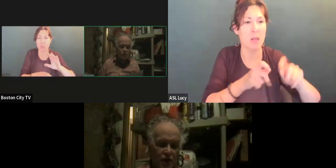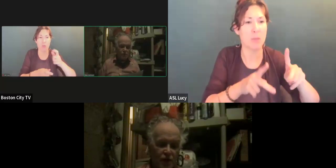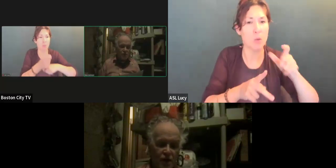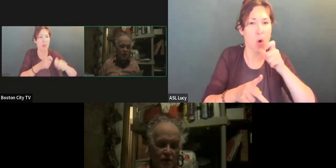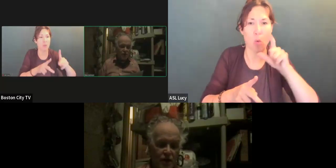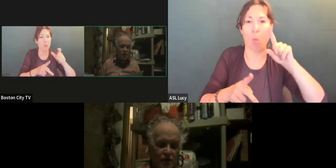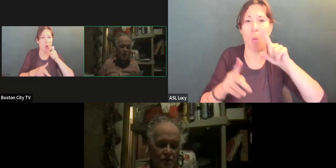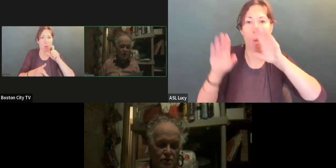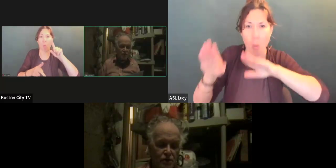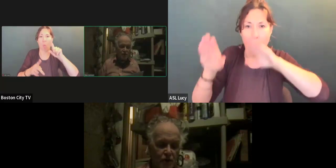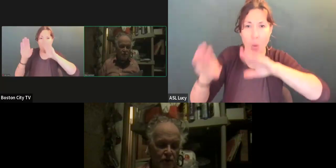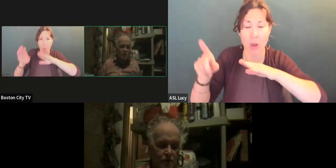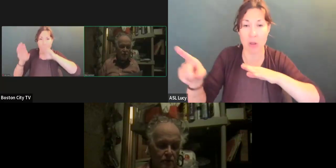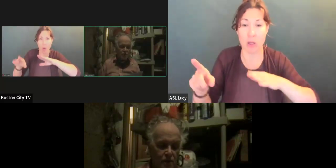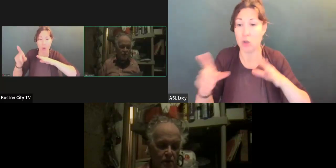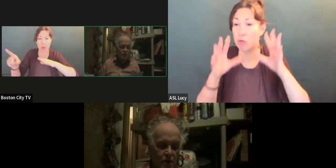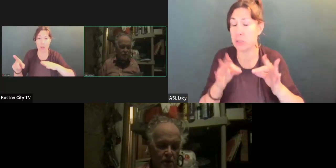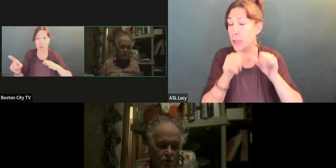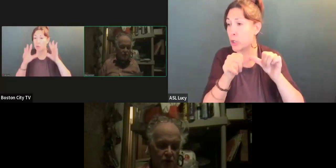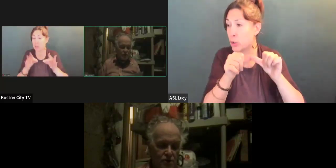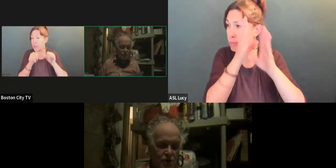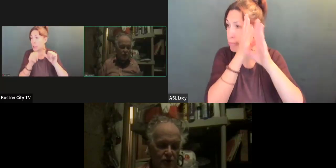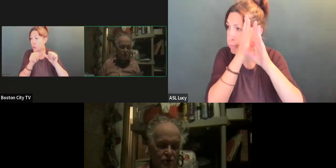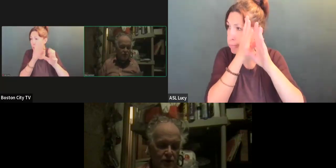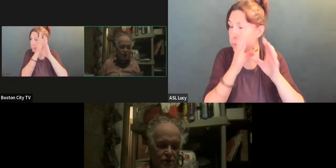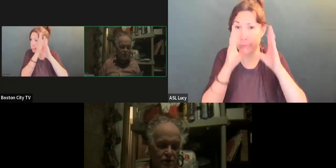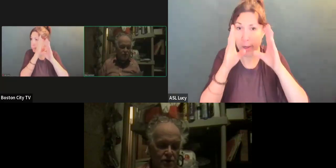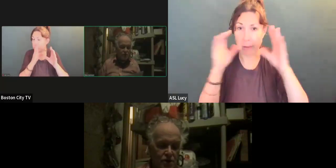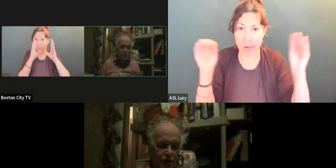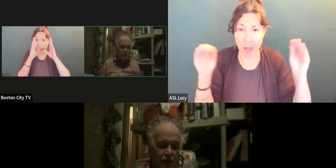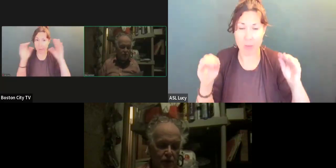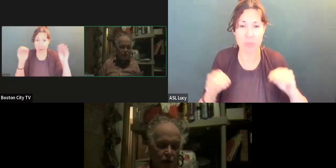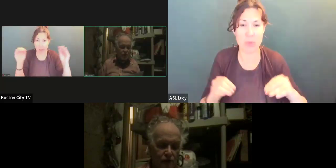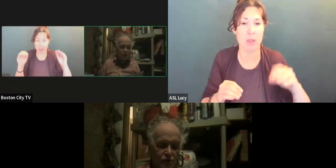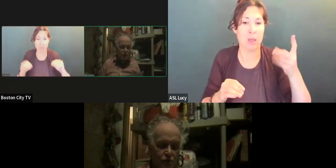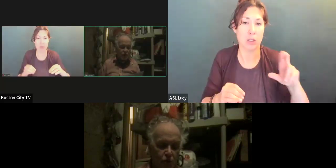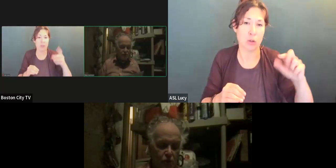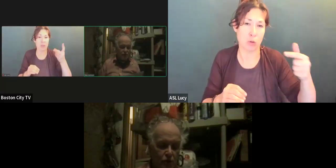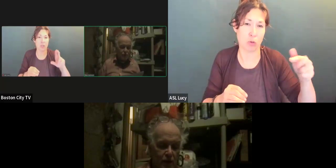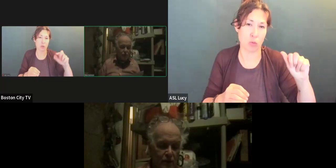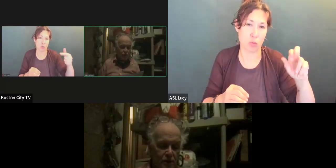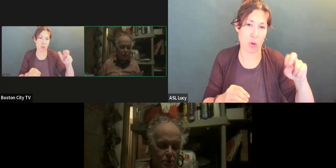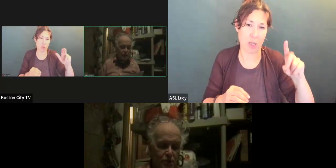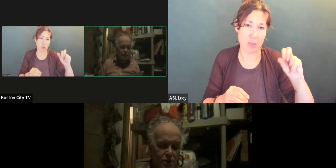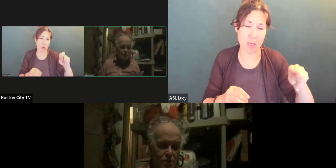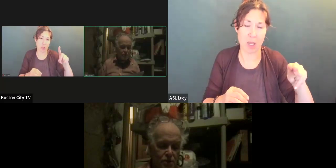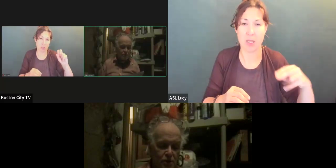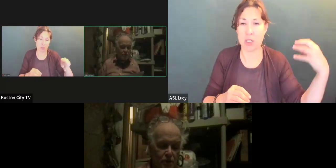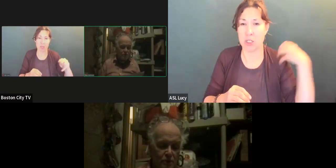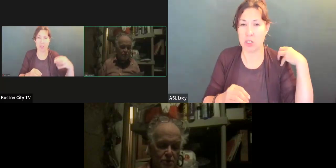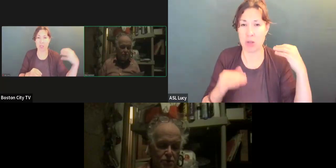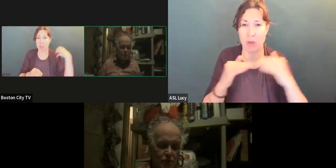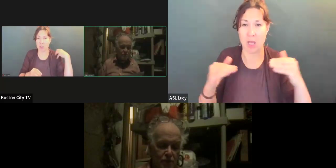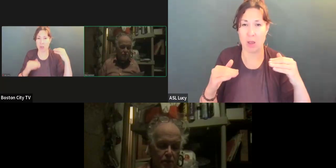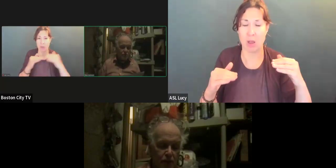see nothing, hear nothing, and do nothing. Dr. Charles Granson, the chief equity officer, wrote her a letter expressing concern